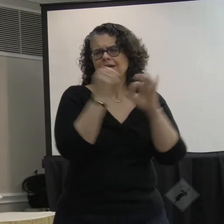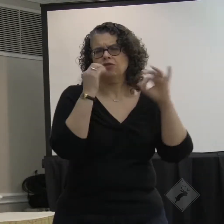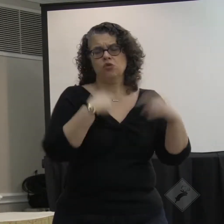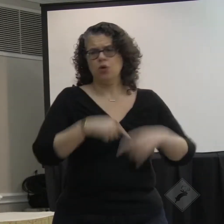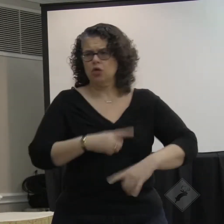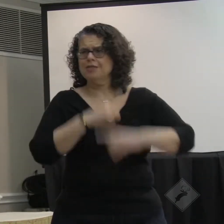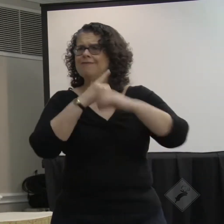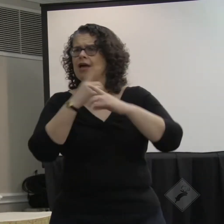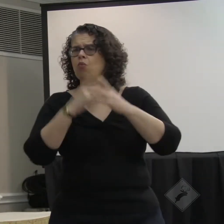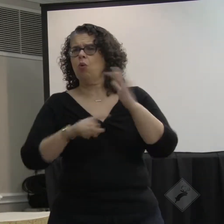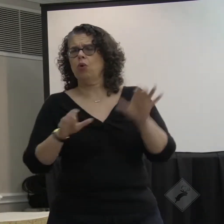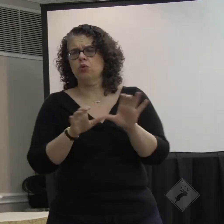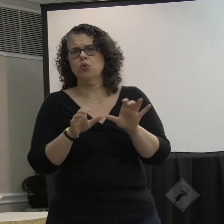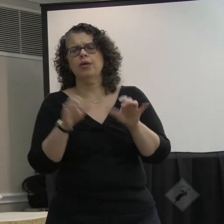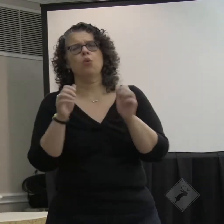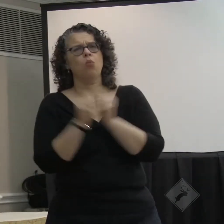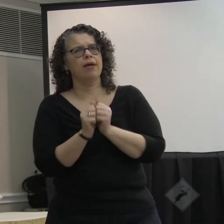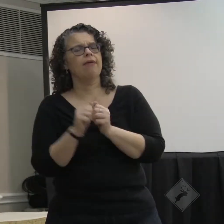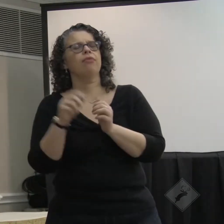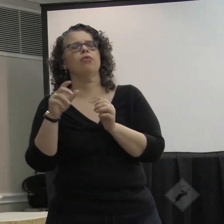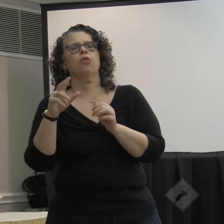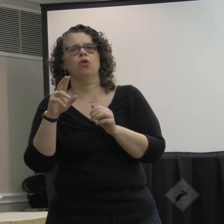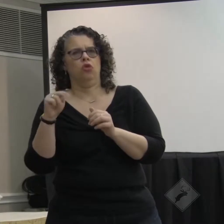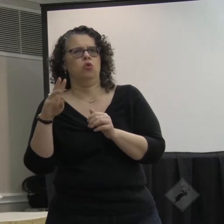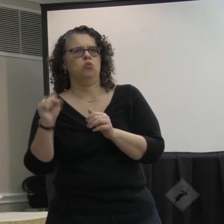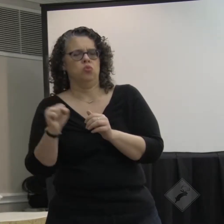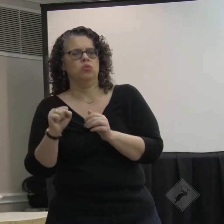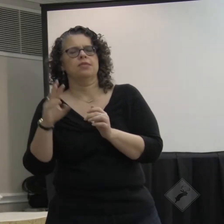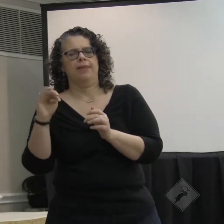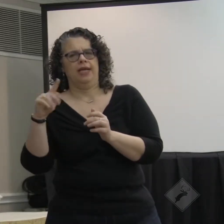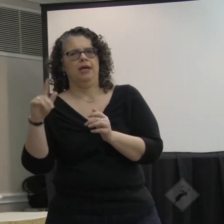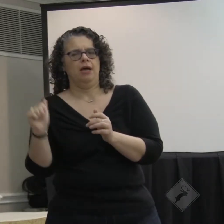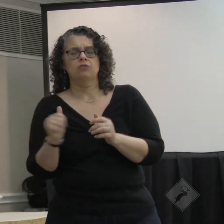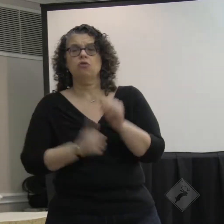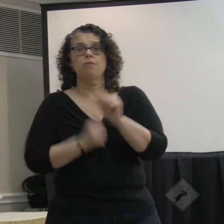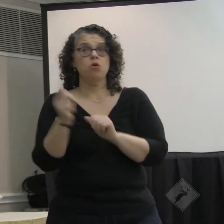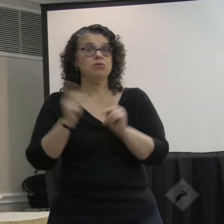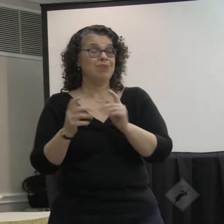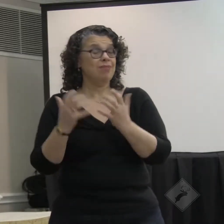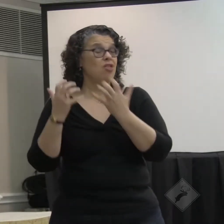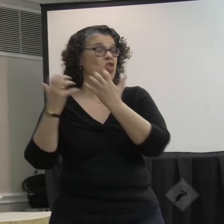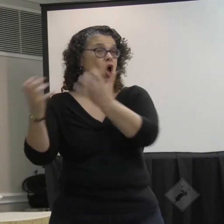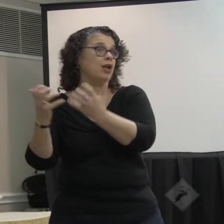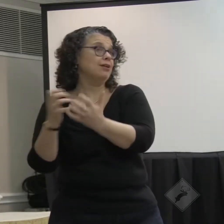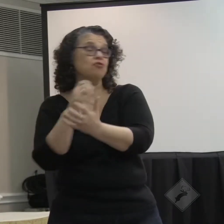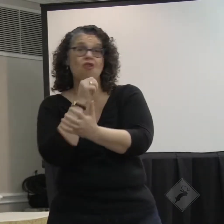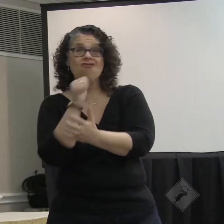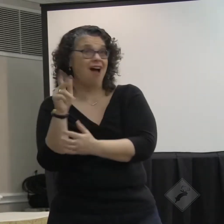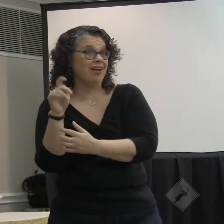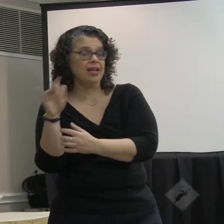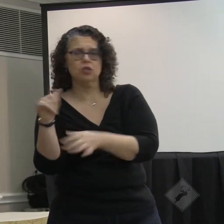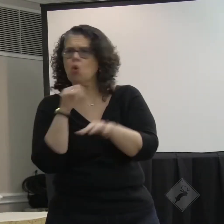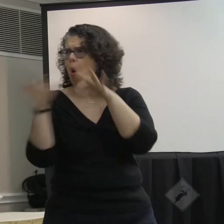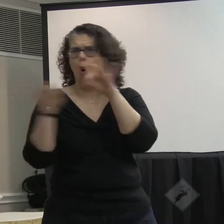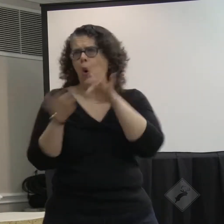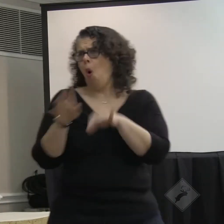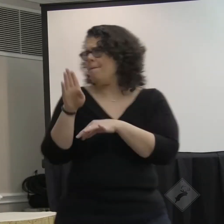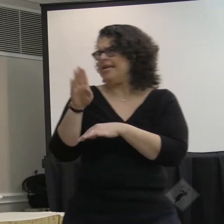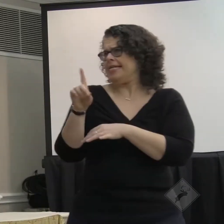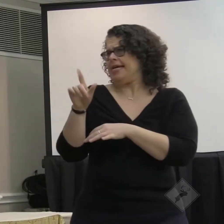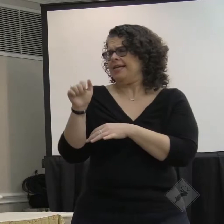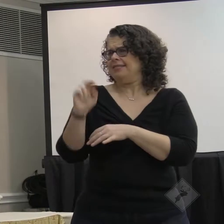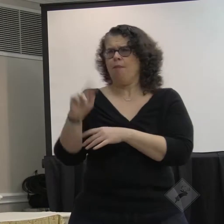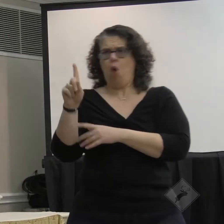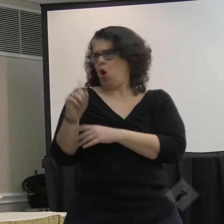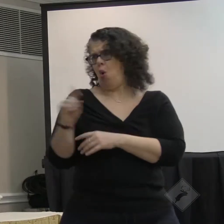doing in the media. So most of the people in your audience are not kinky. We didn't do it by explaining BDSM